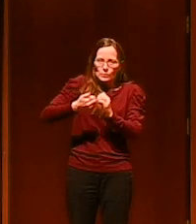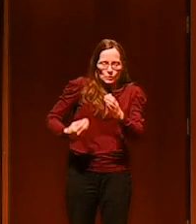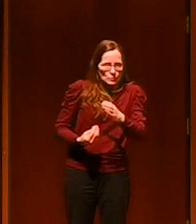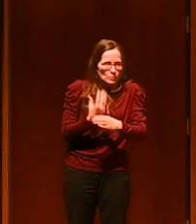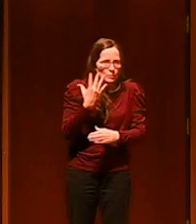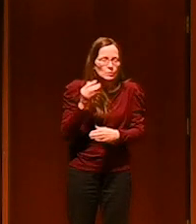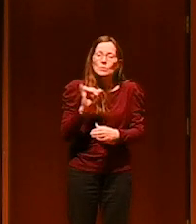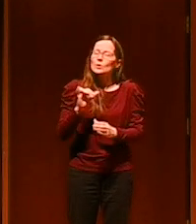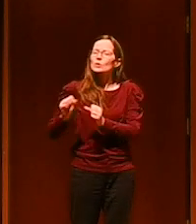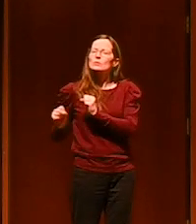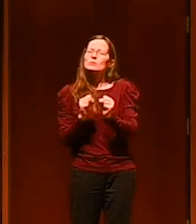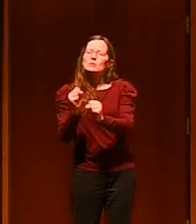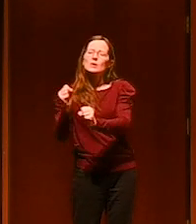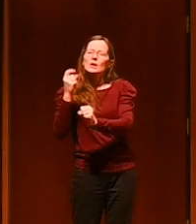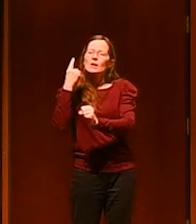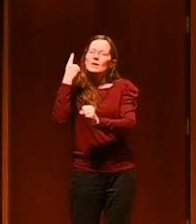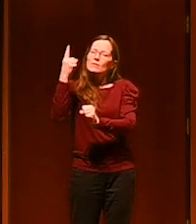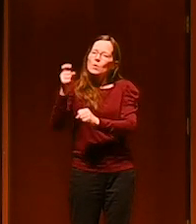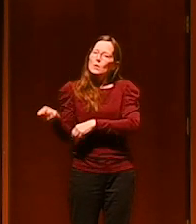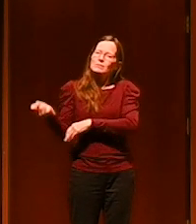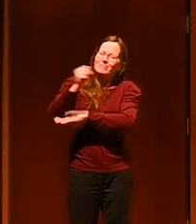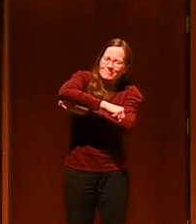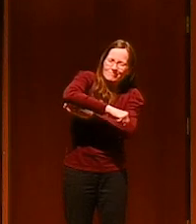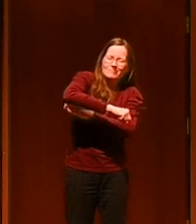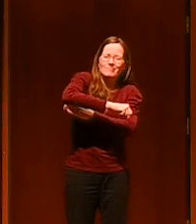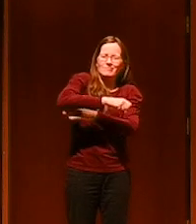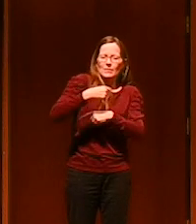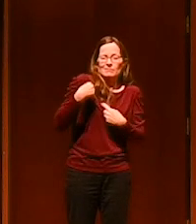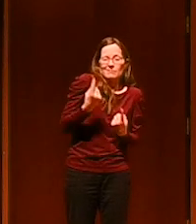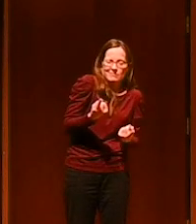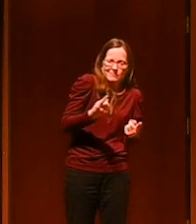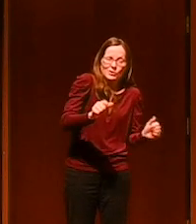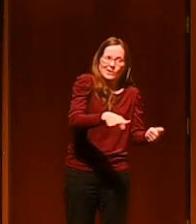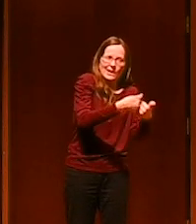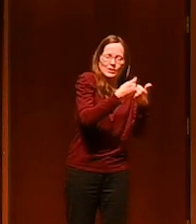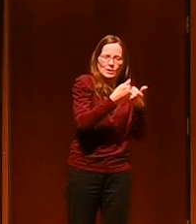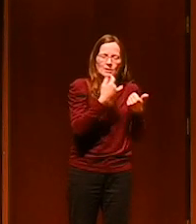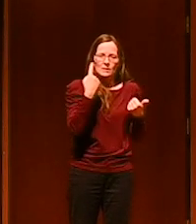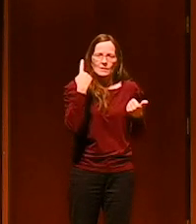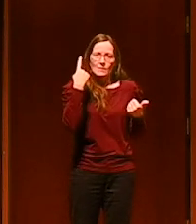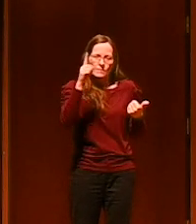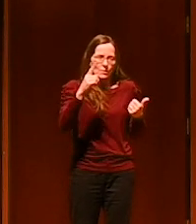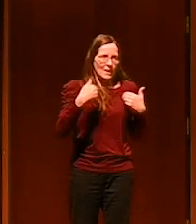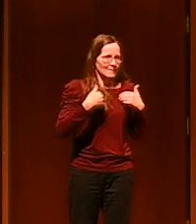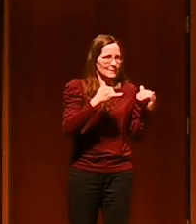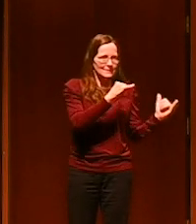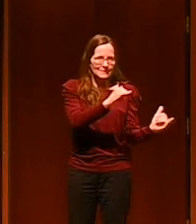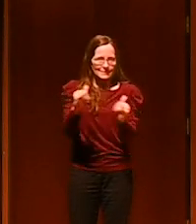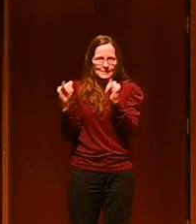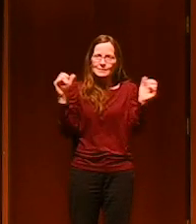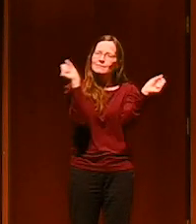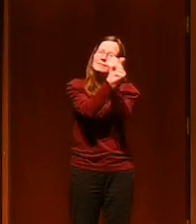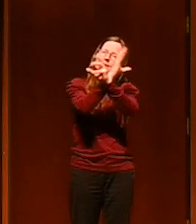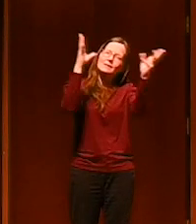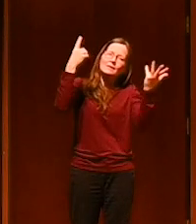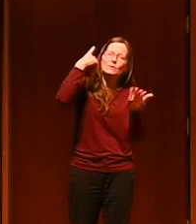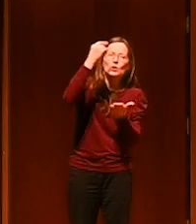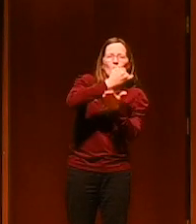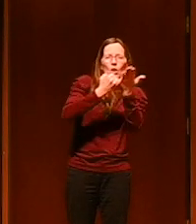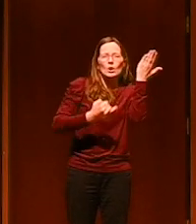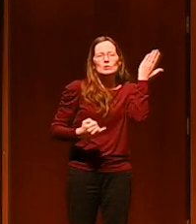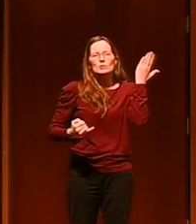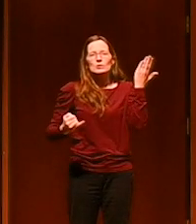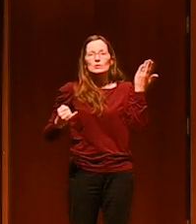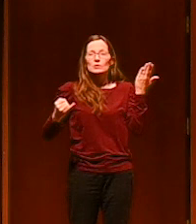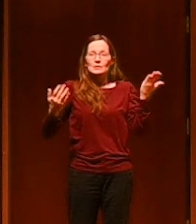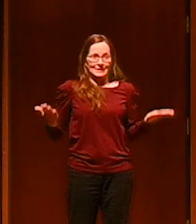to overcome long-standing challenges in order to capture a shared vision for the future of arts and culture in our community. Here to tell